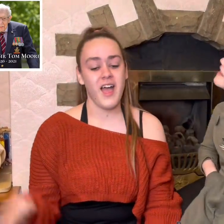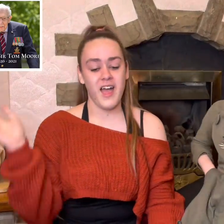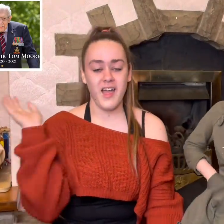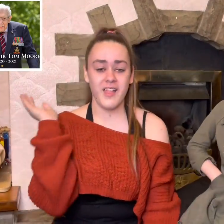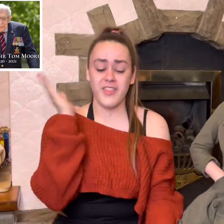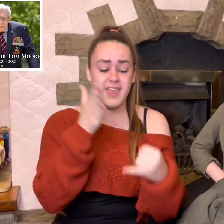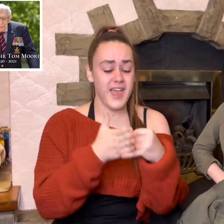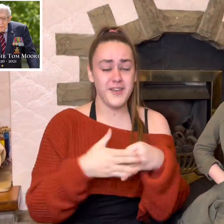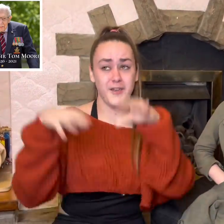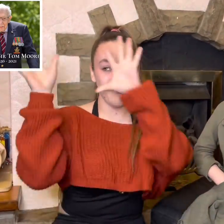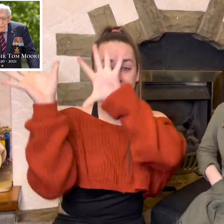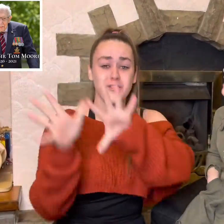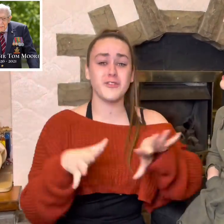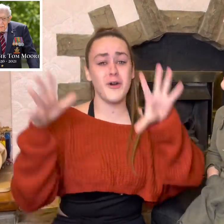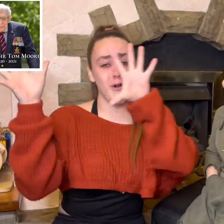At the end of the storm,